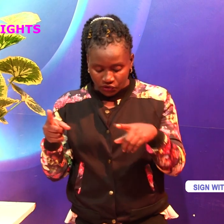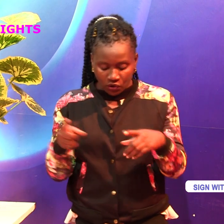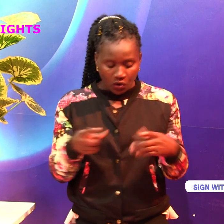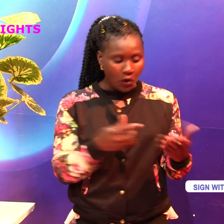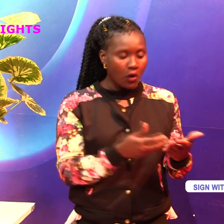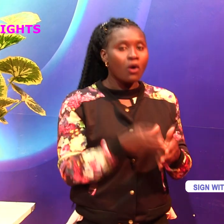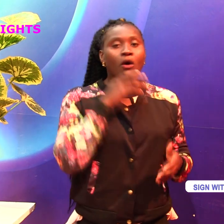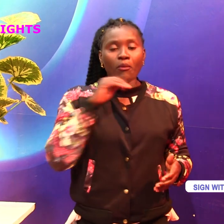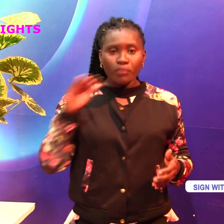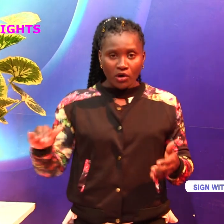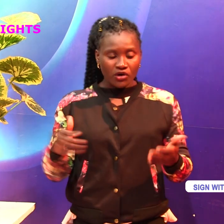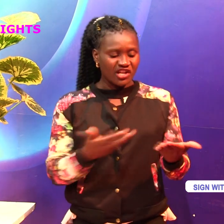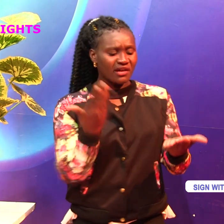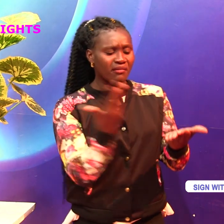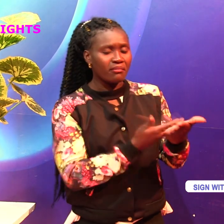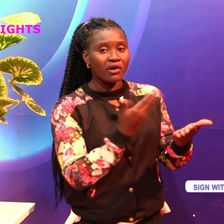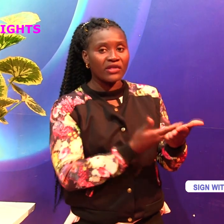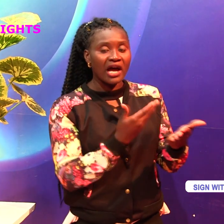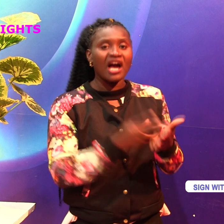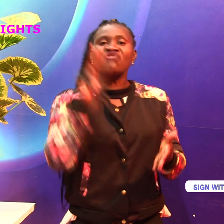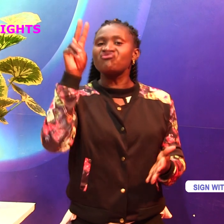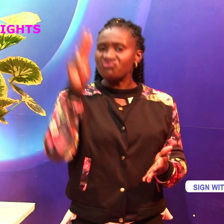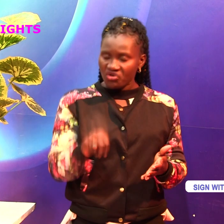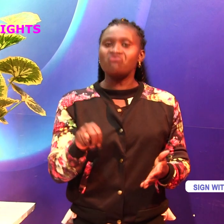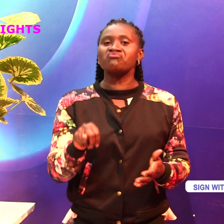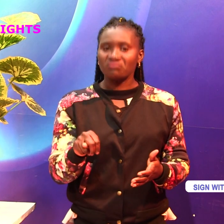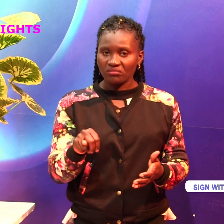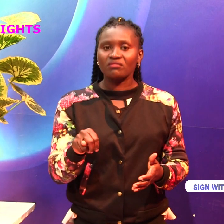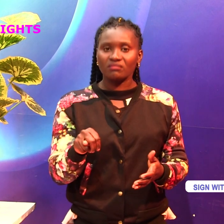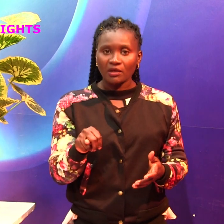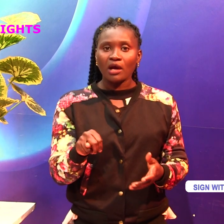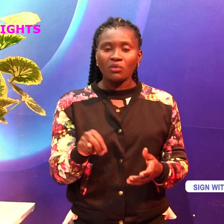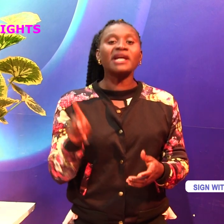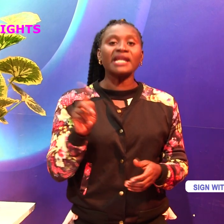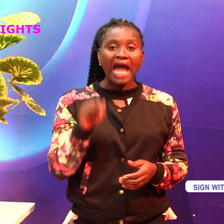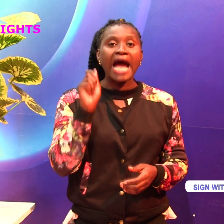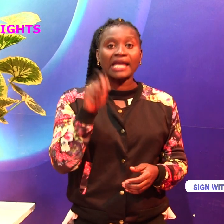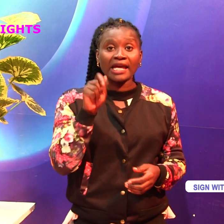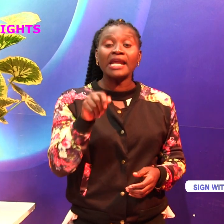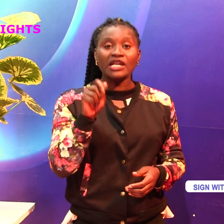So boy, bother, no. With a head